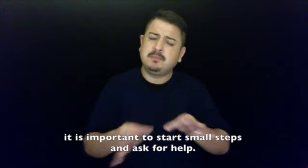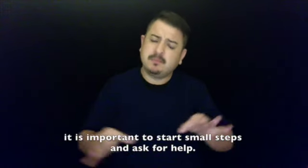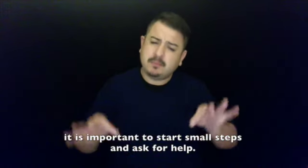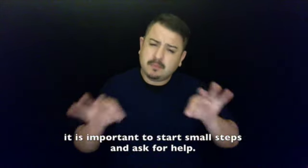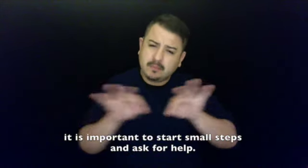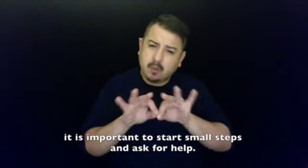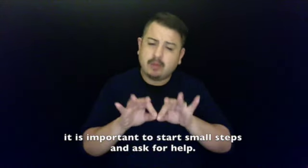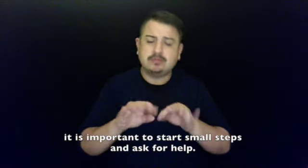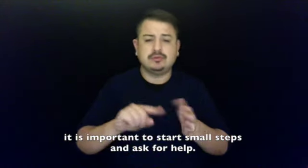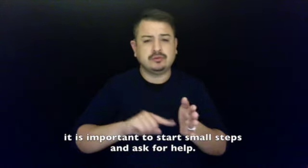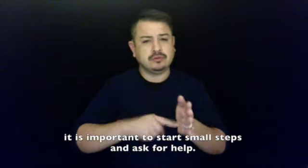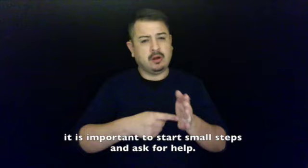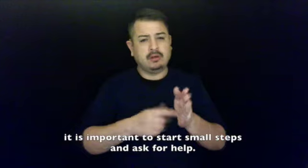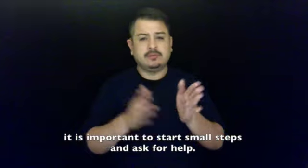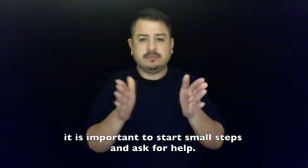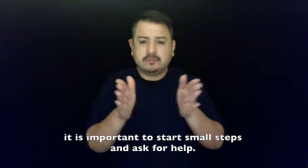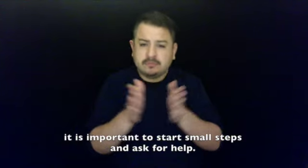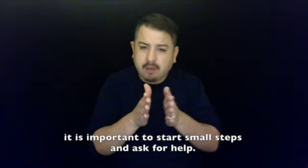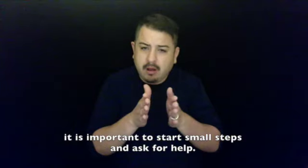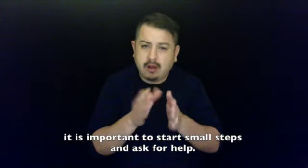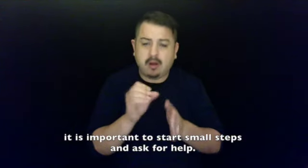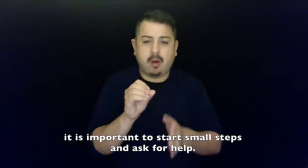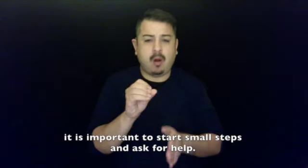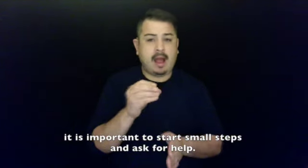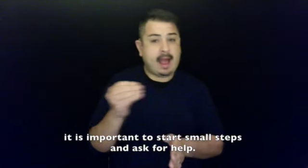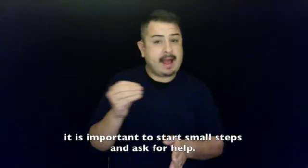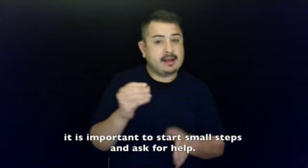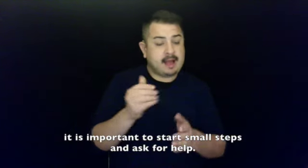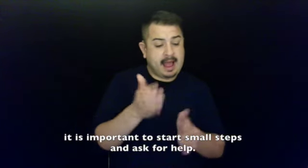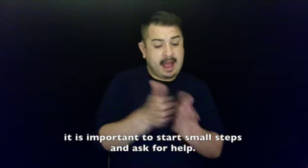it is important to start small steps and ask for